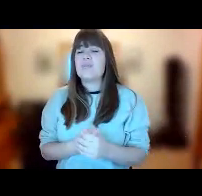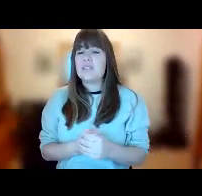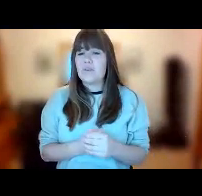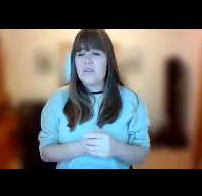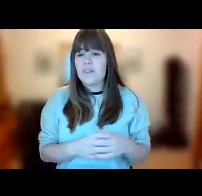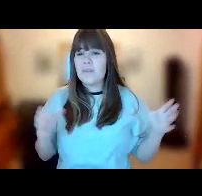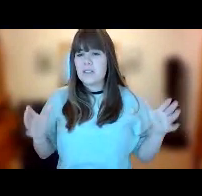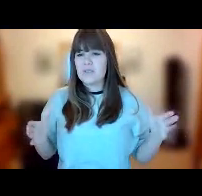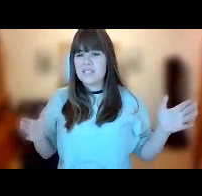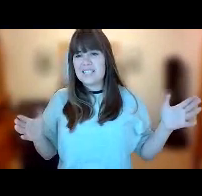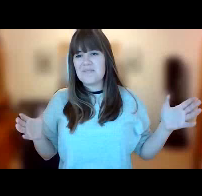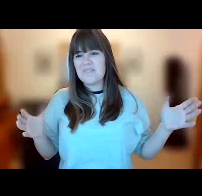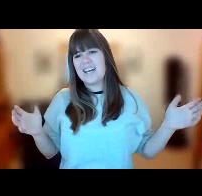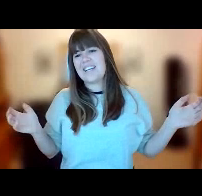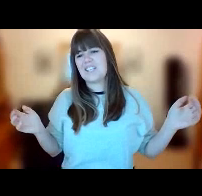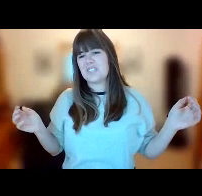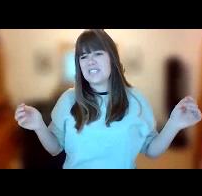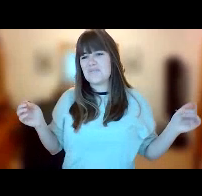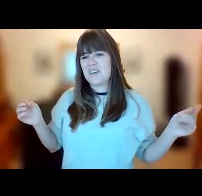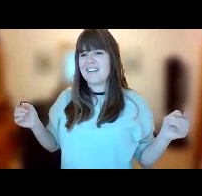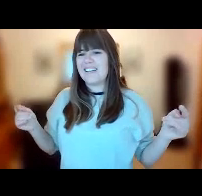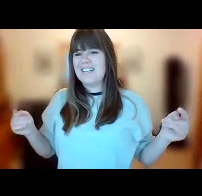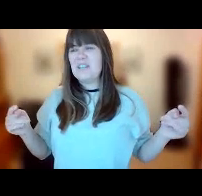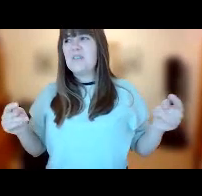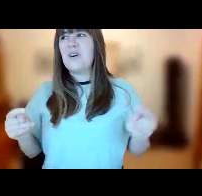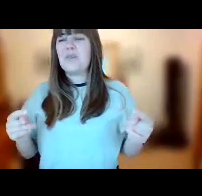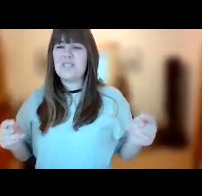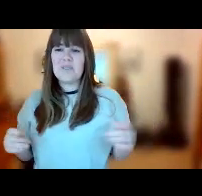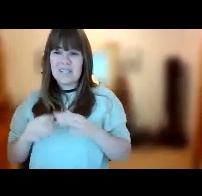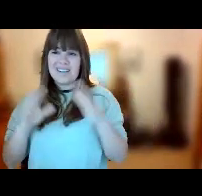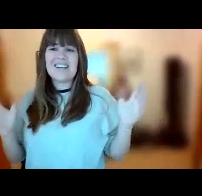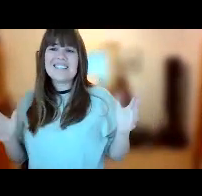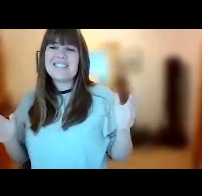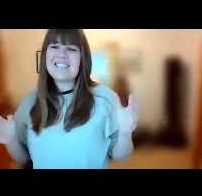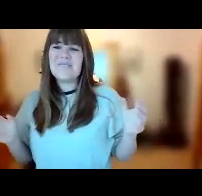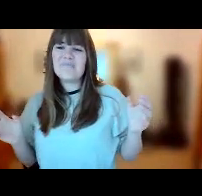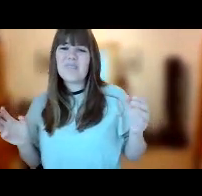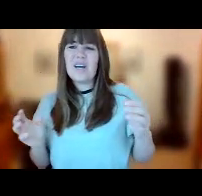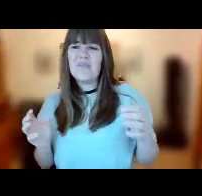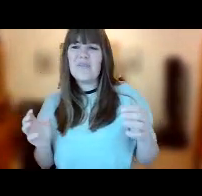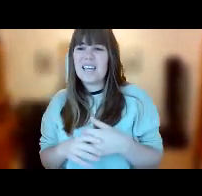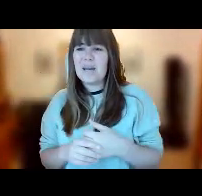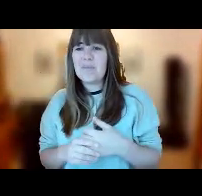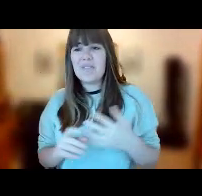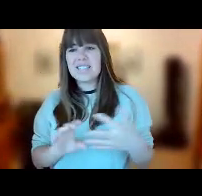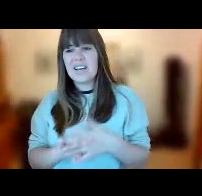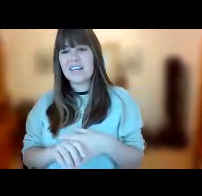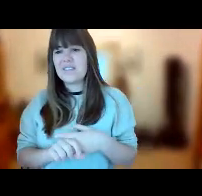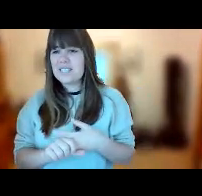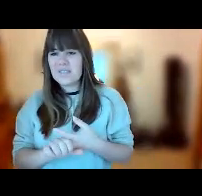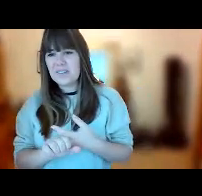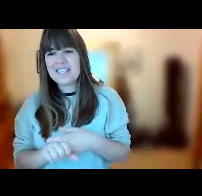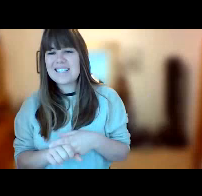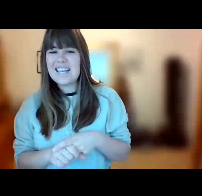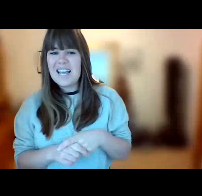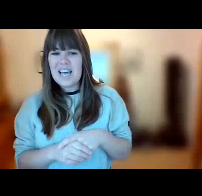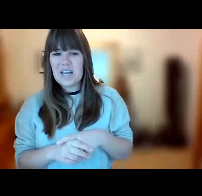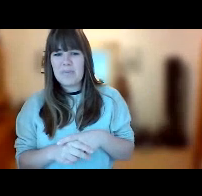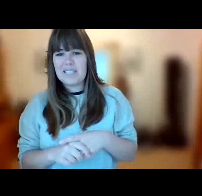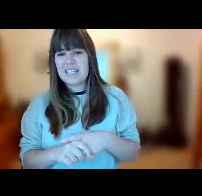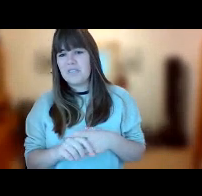I think sometimes in a very medical system and a country that's very focused on a medicalised system, it can be very diagnosis